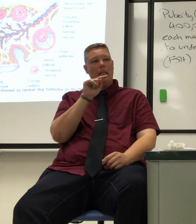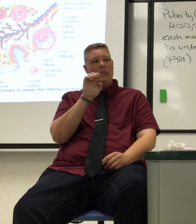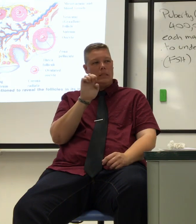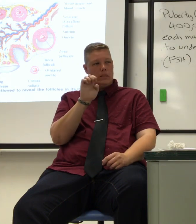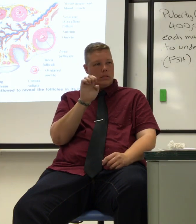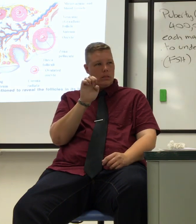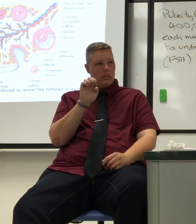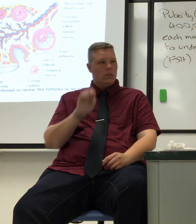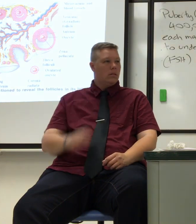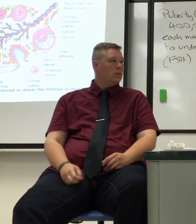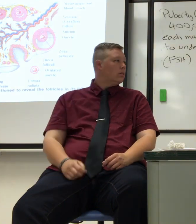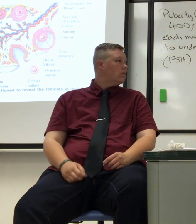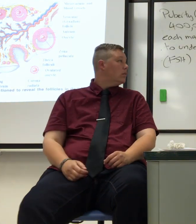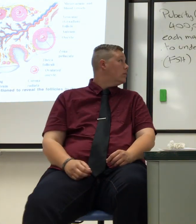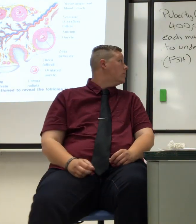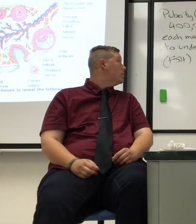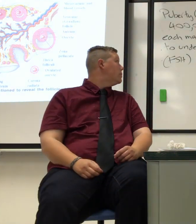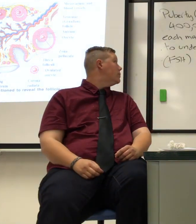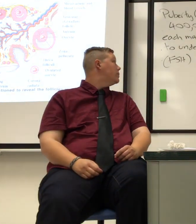Oocyte.